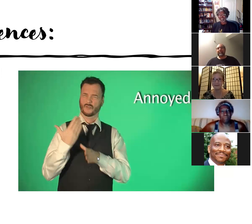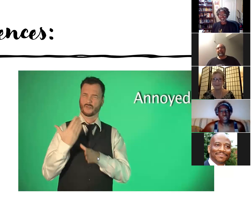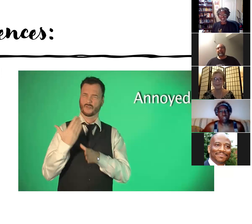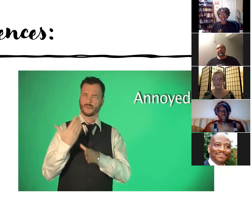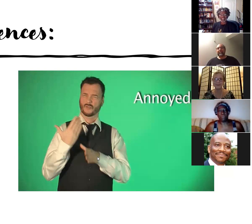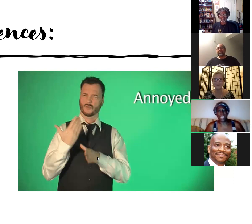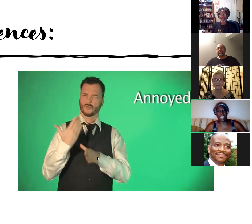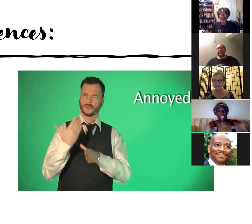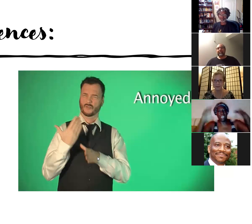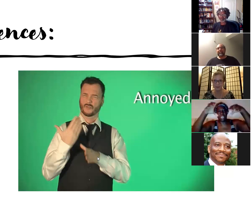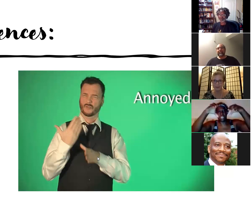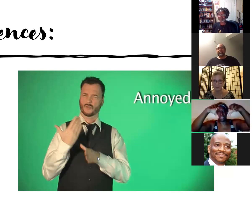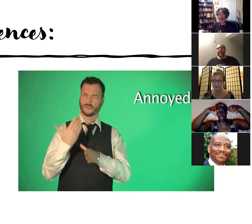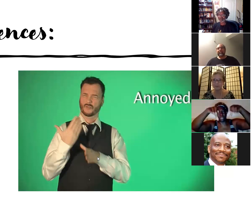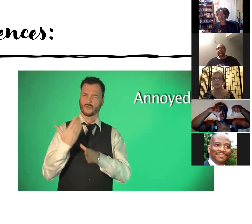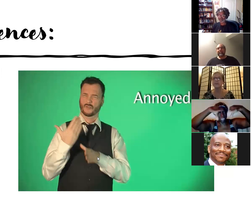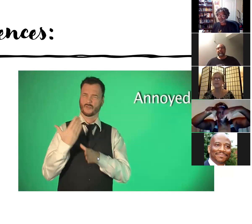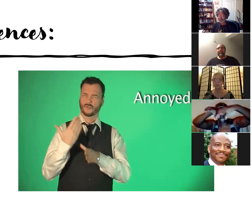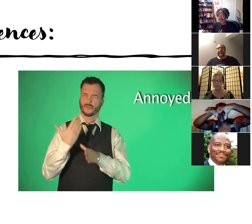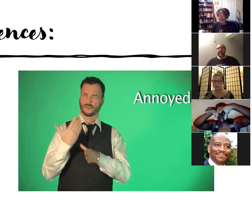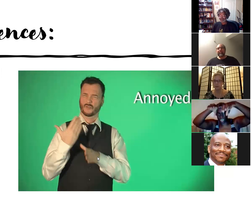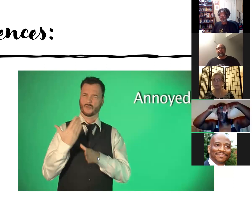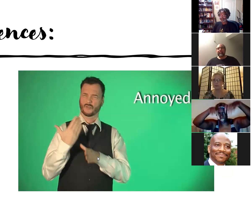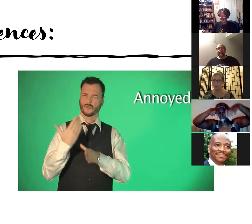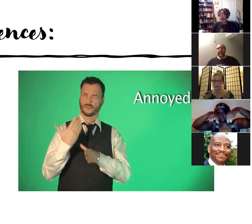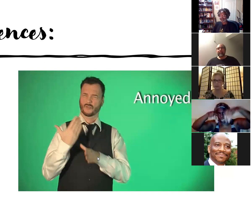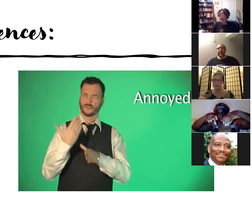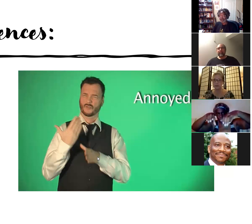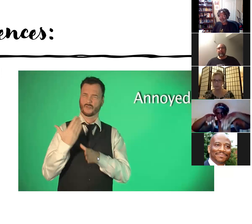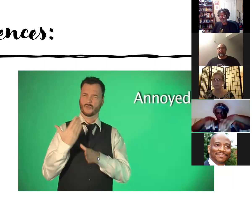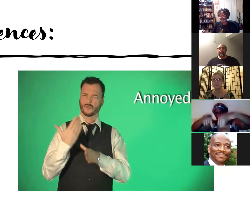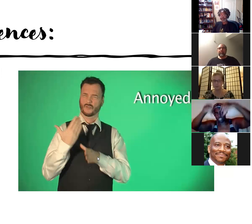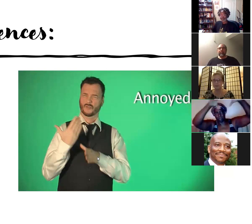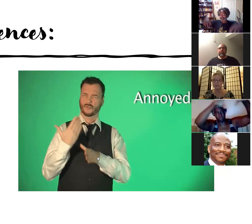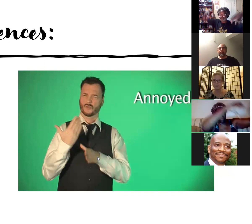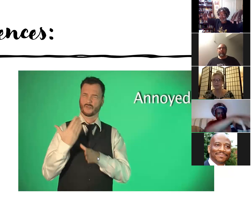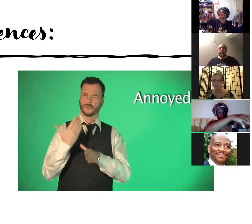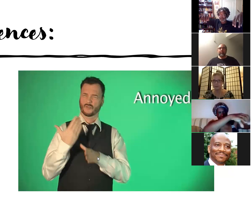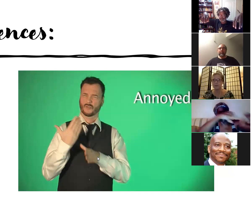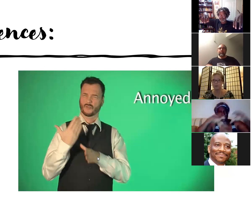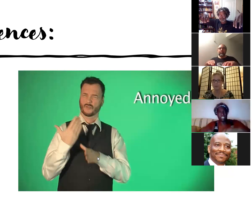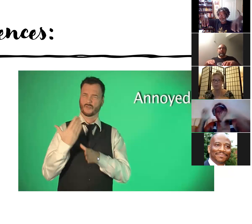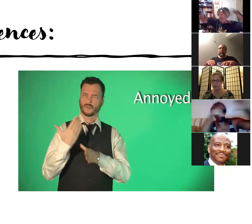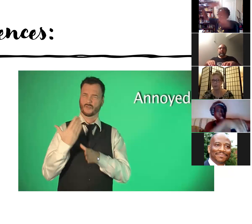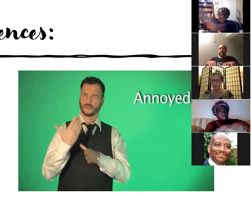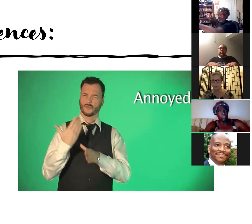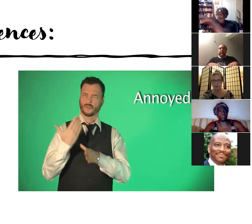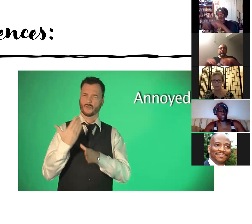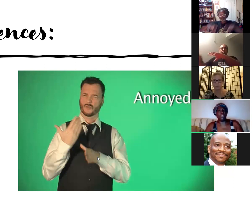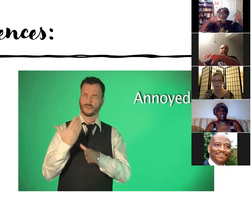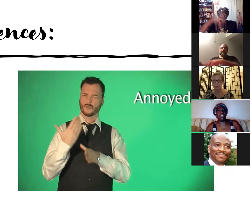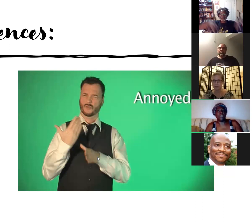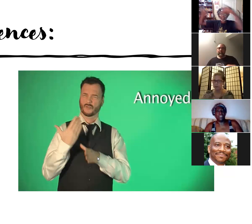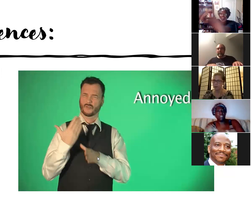So move would be you're bending your fingers downward and then you're moving it somewhere else. So move.